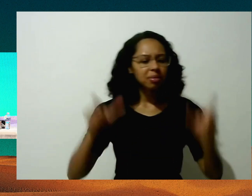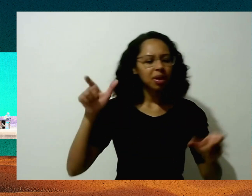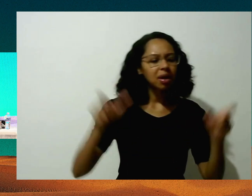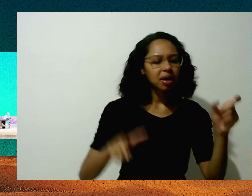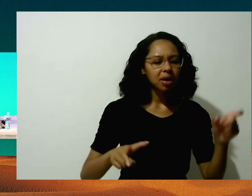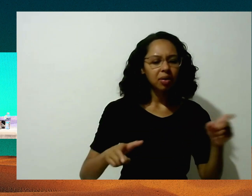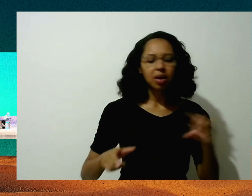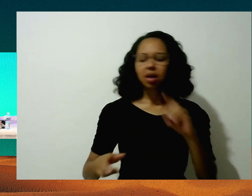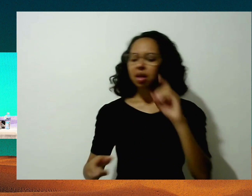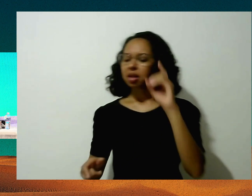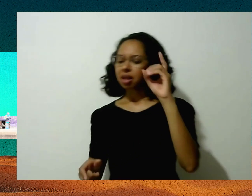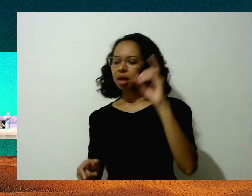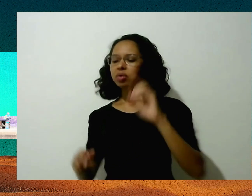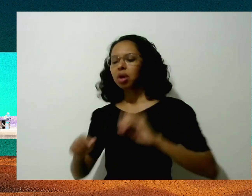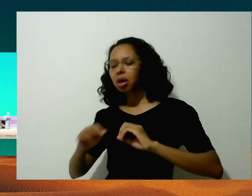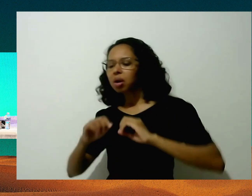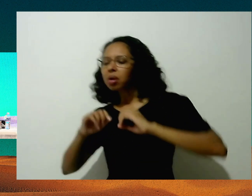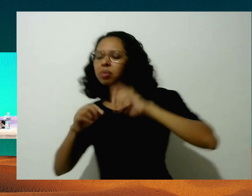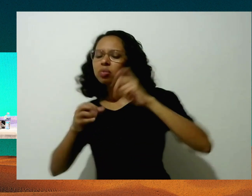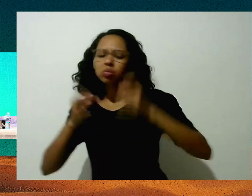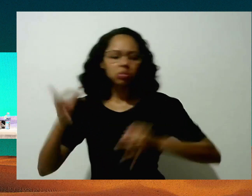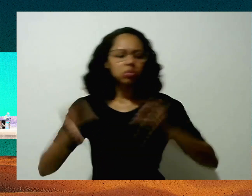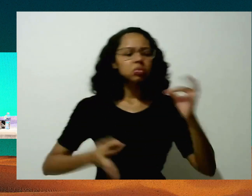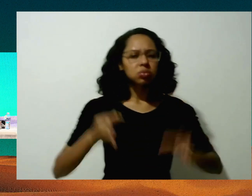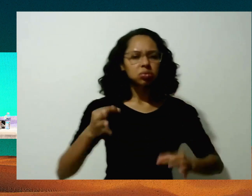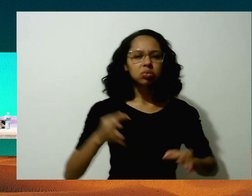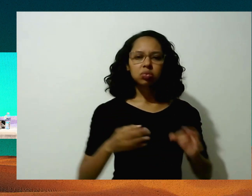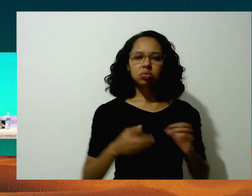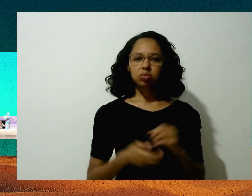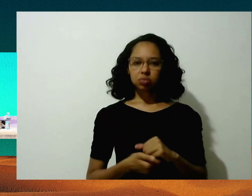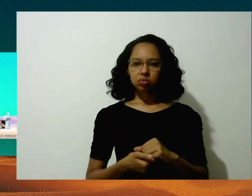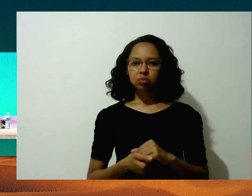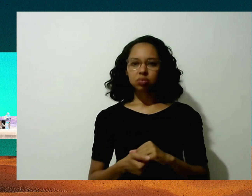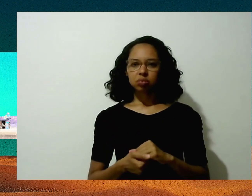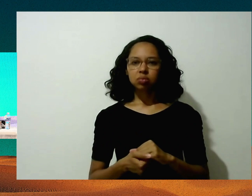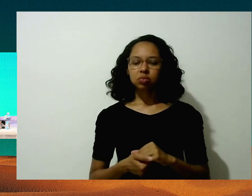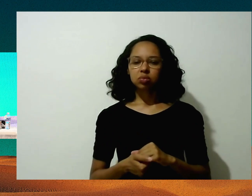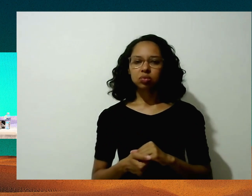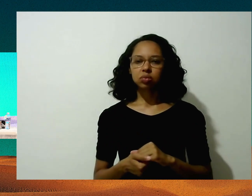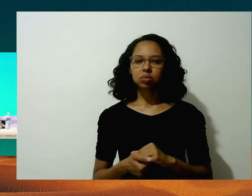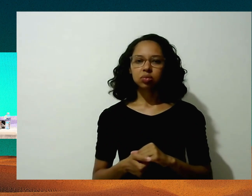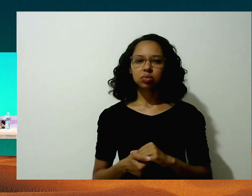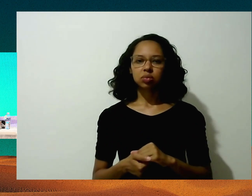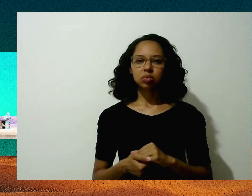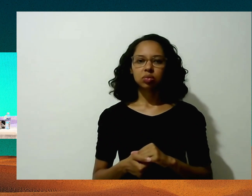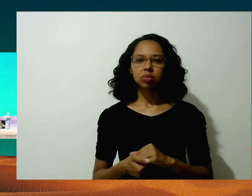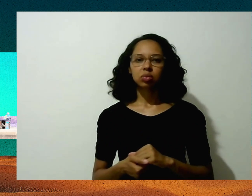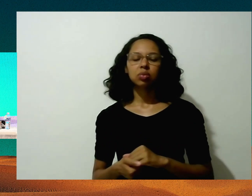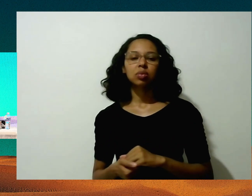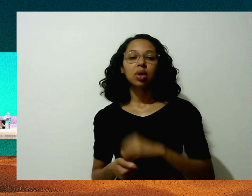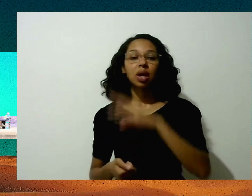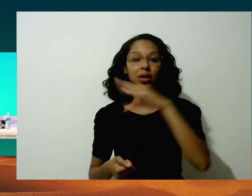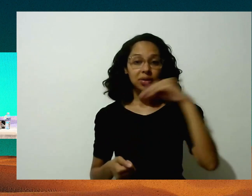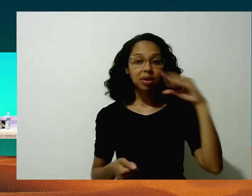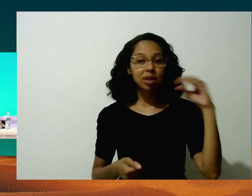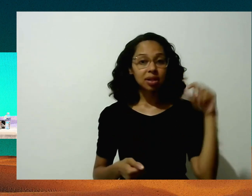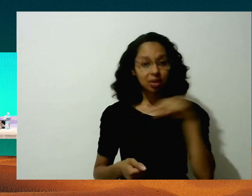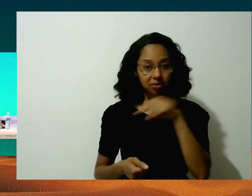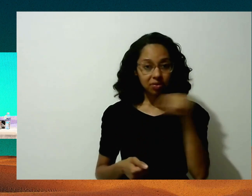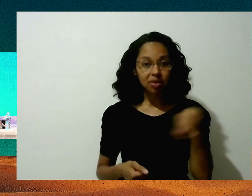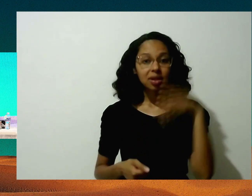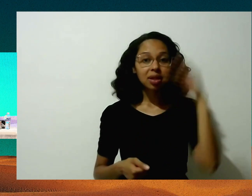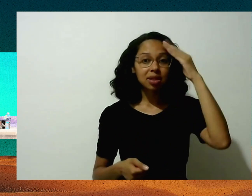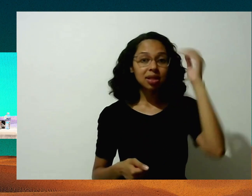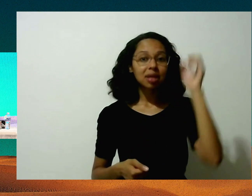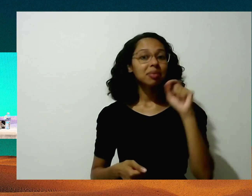was ordained by God to be judge of the living and the dead. Irmãos e adolescentes, é bom vocês saberem que Deus